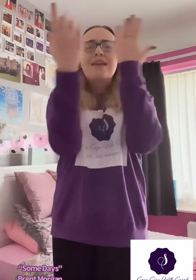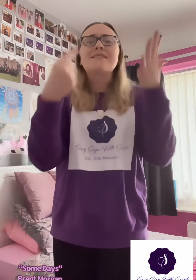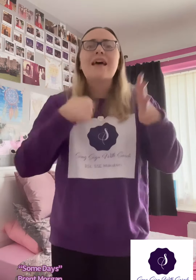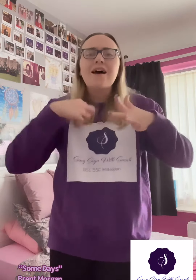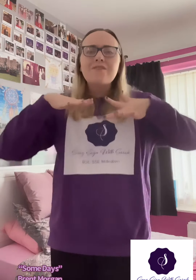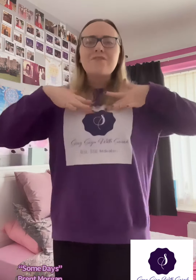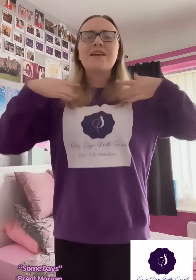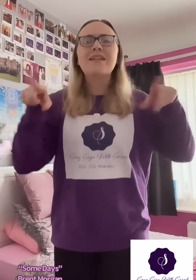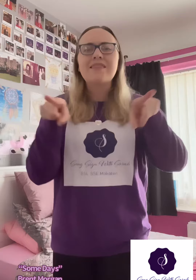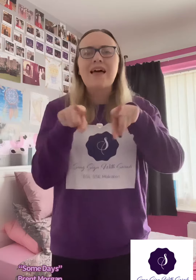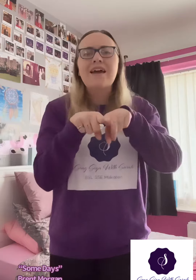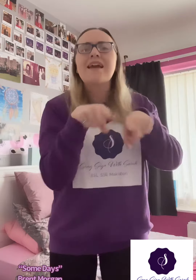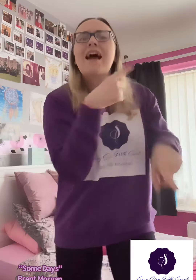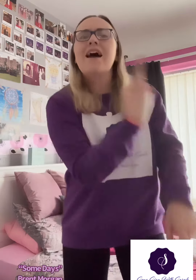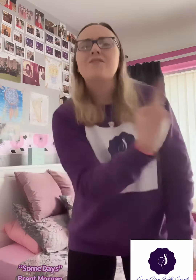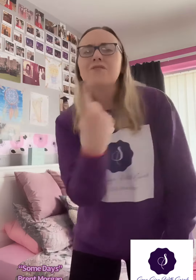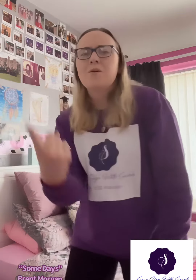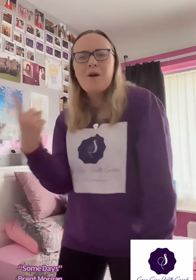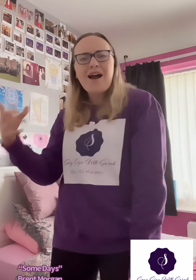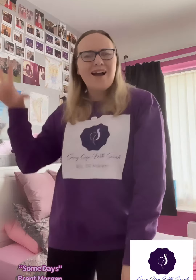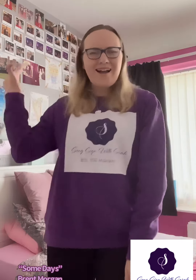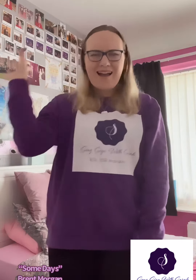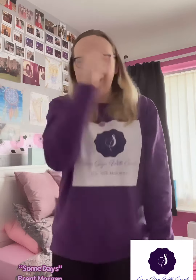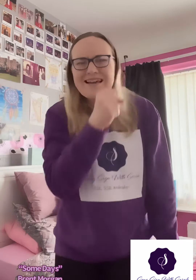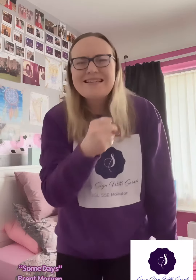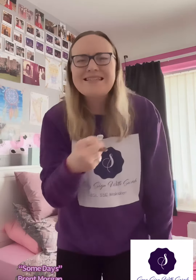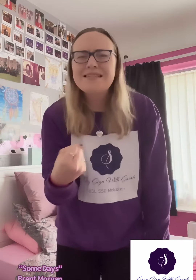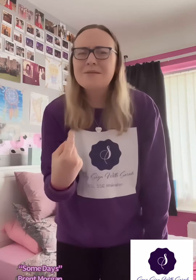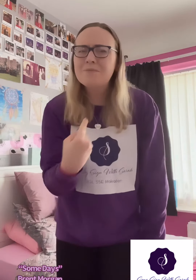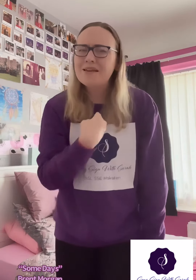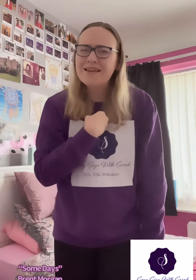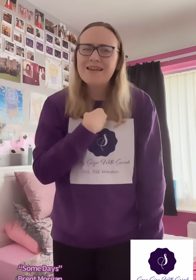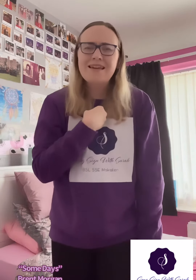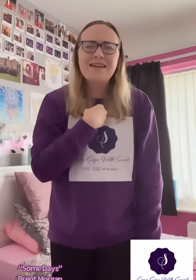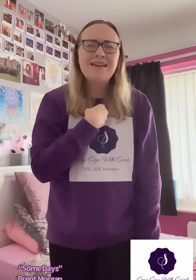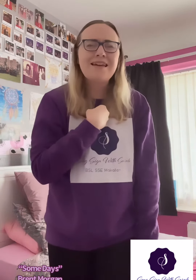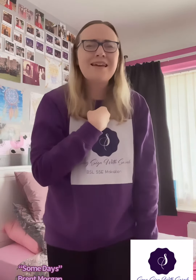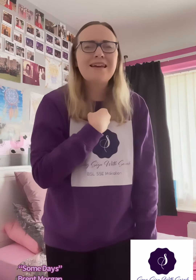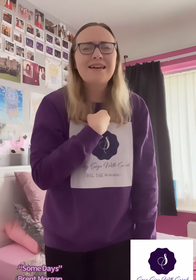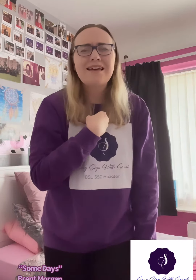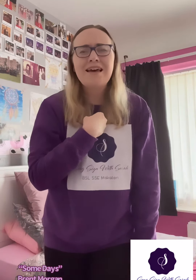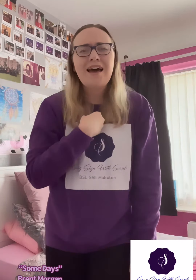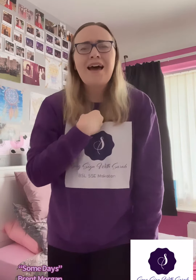Some days I feel like everyone hates me.